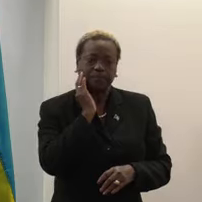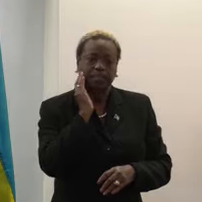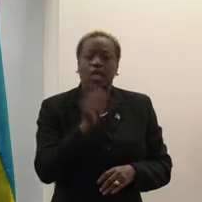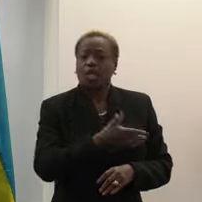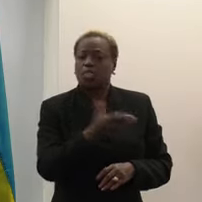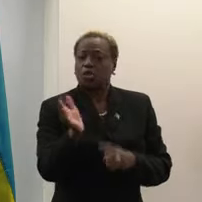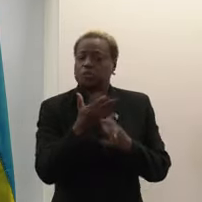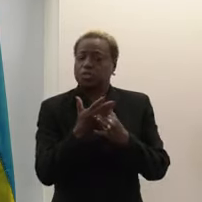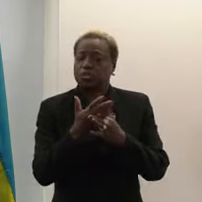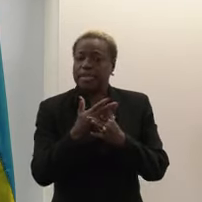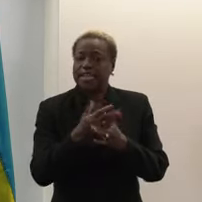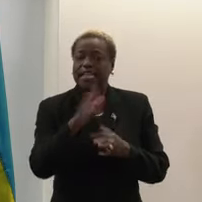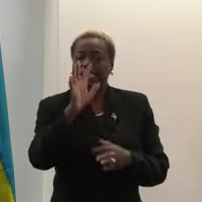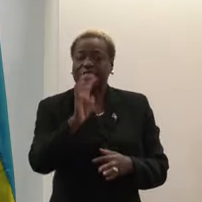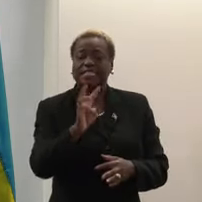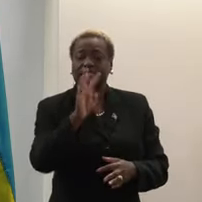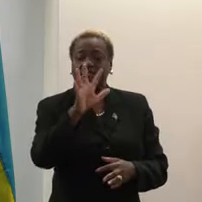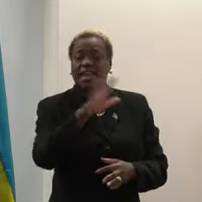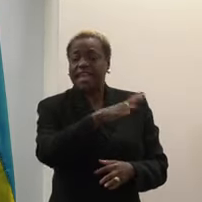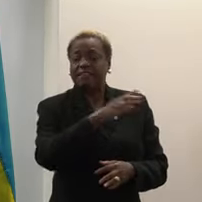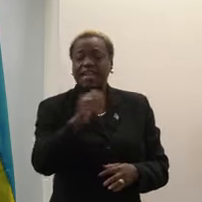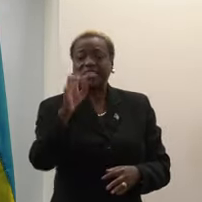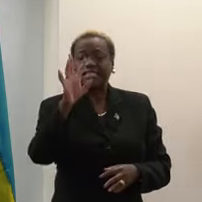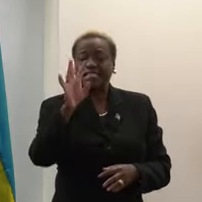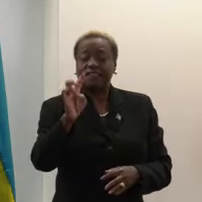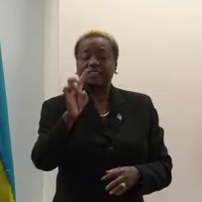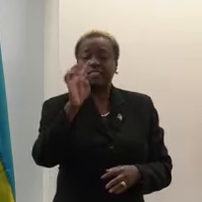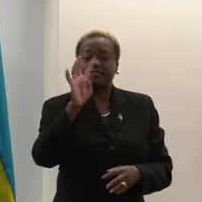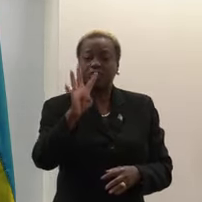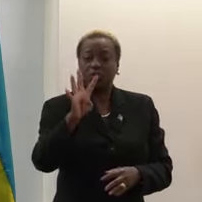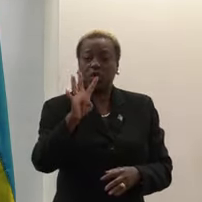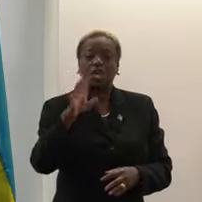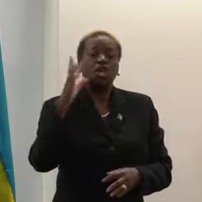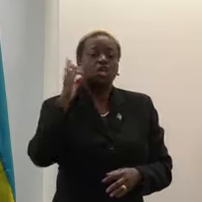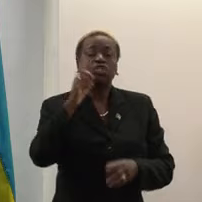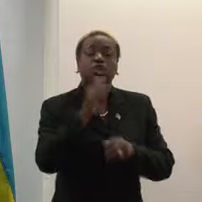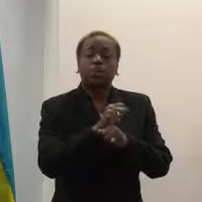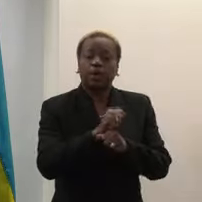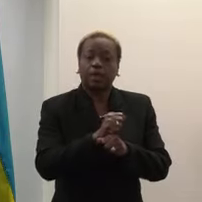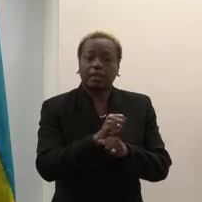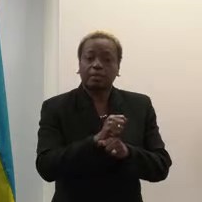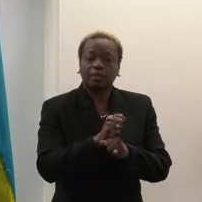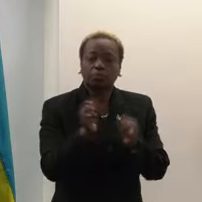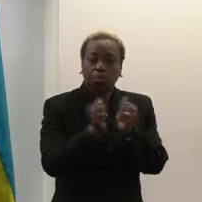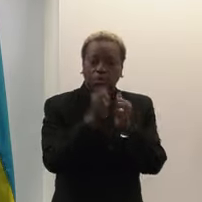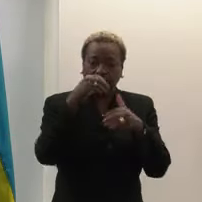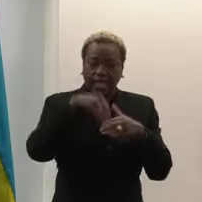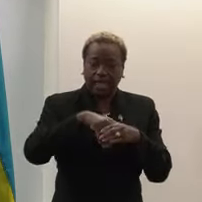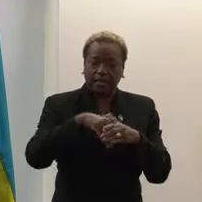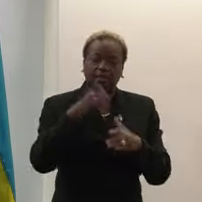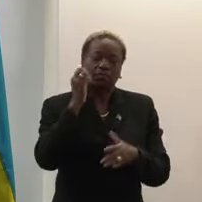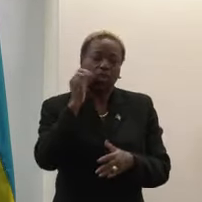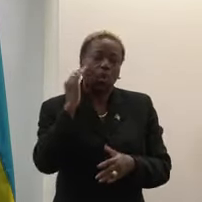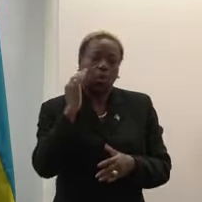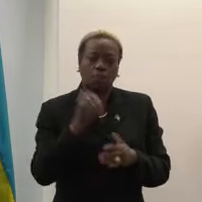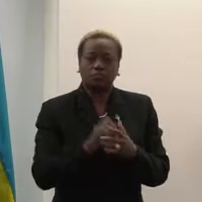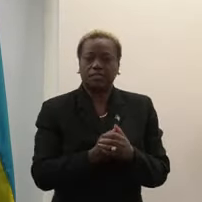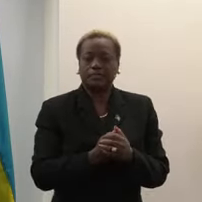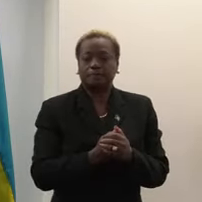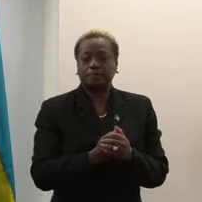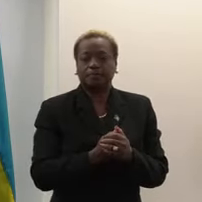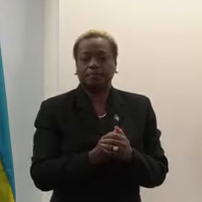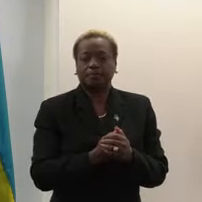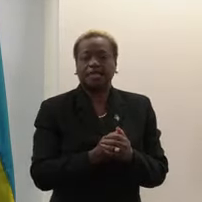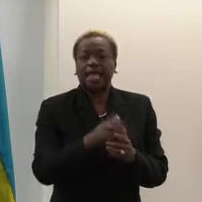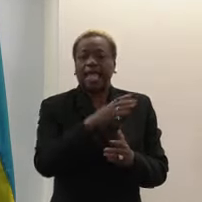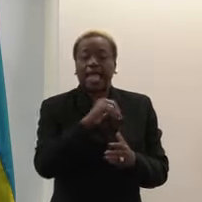Those between the ages of 65 and 74 should work from within their homes.